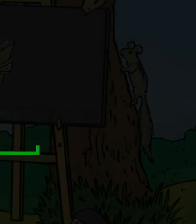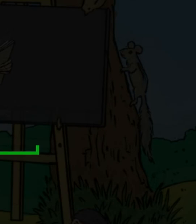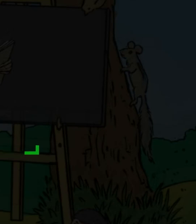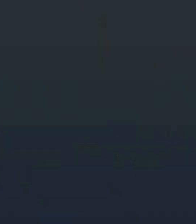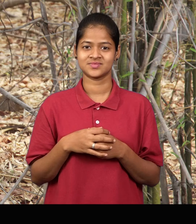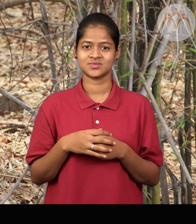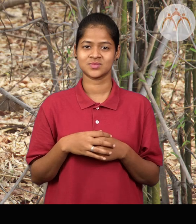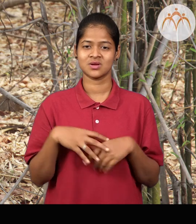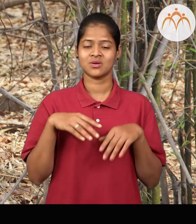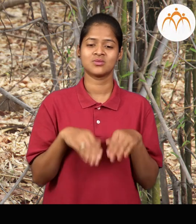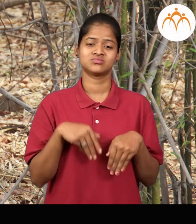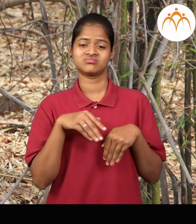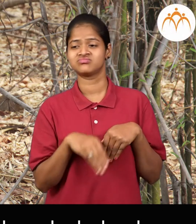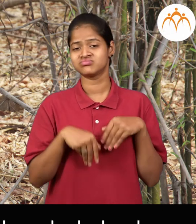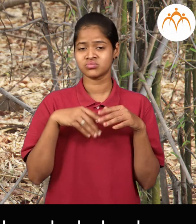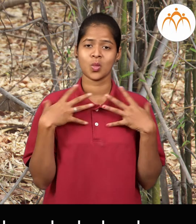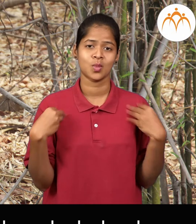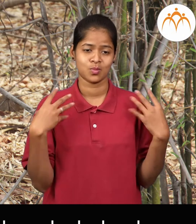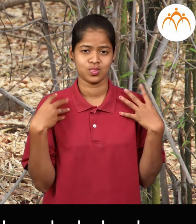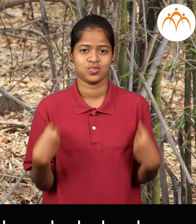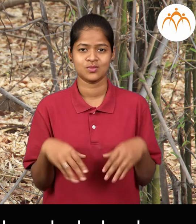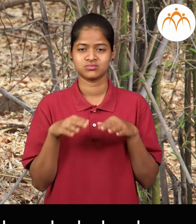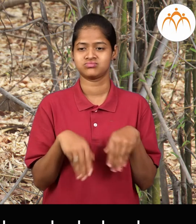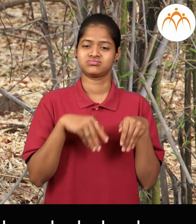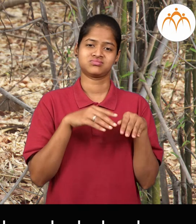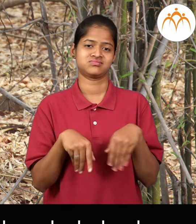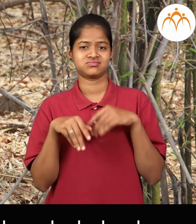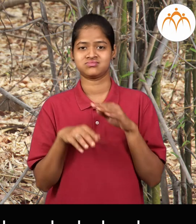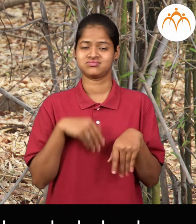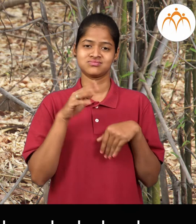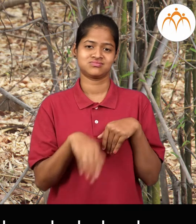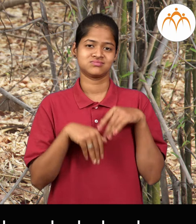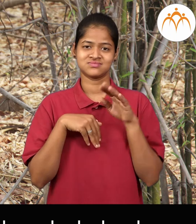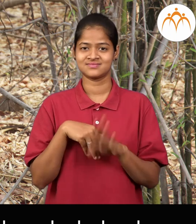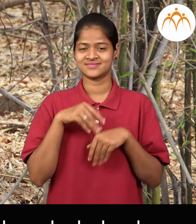Bear. Bear has thick fur on the whole body.